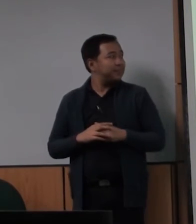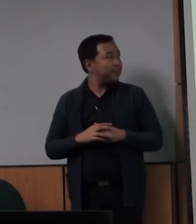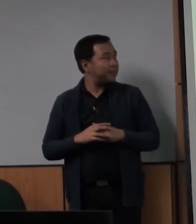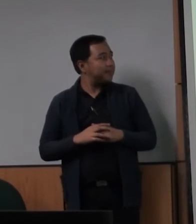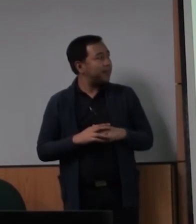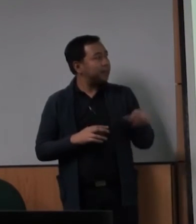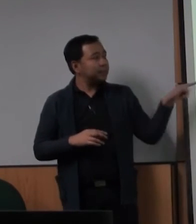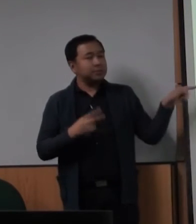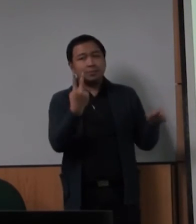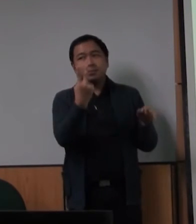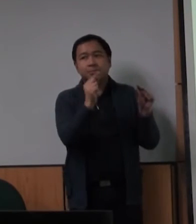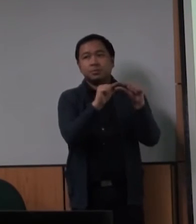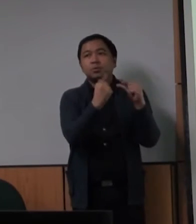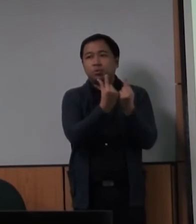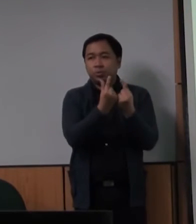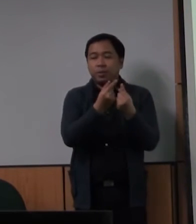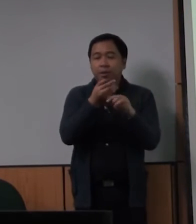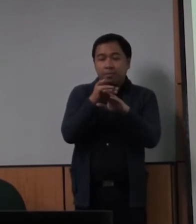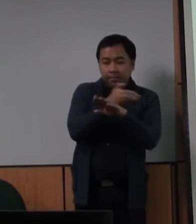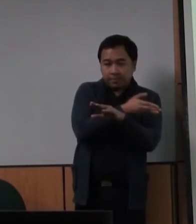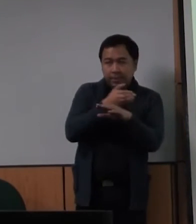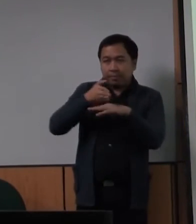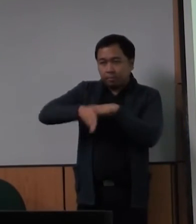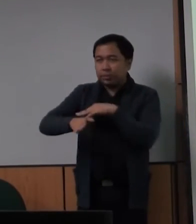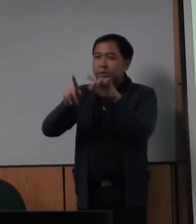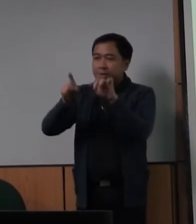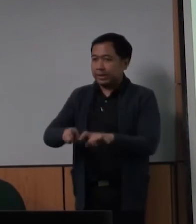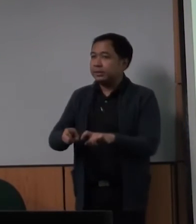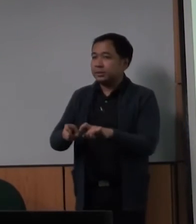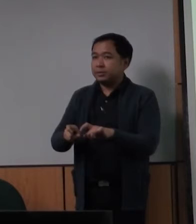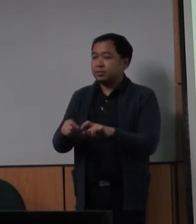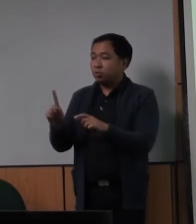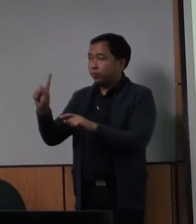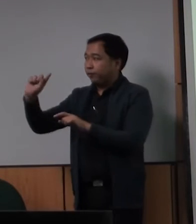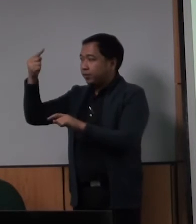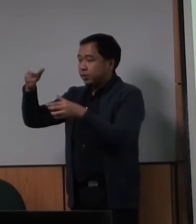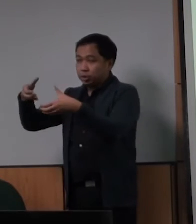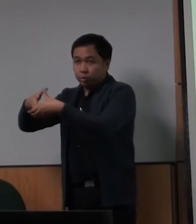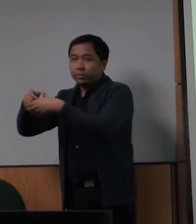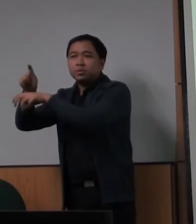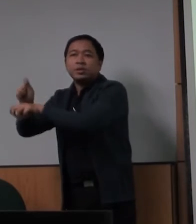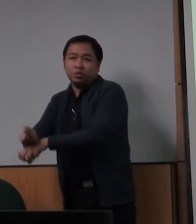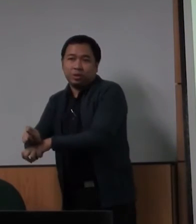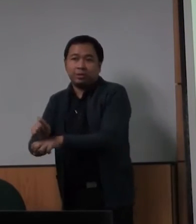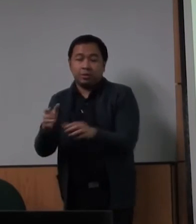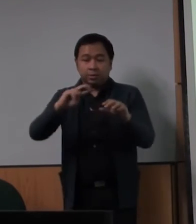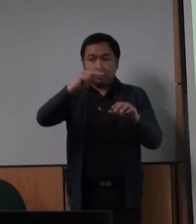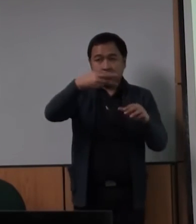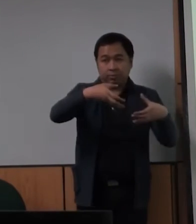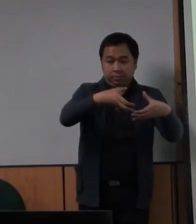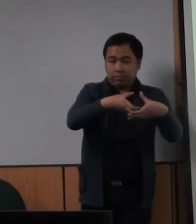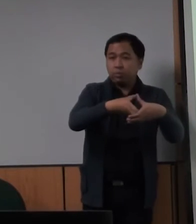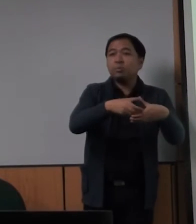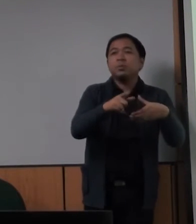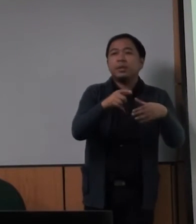So it's a two-group pre-test post-test design. So the two groups, the traditional group and the experimental group.